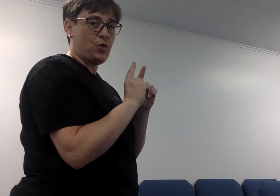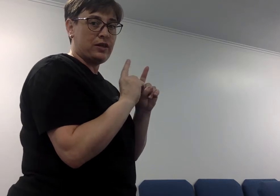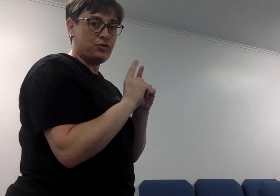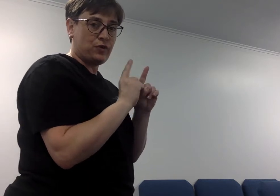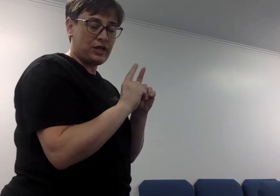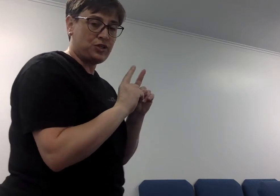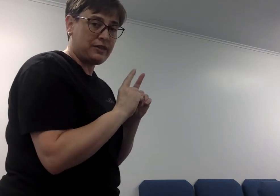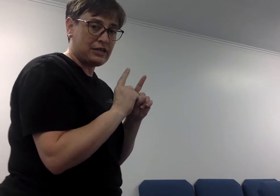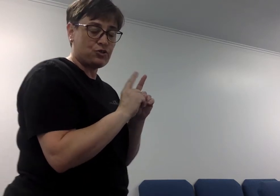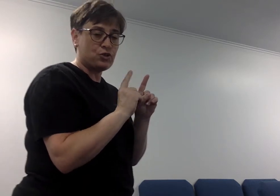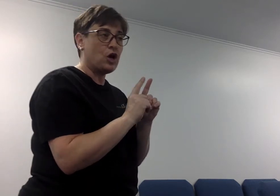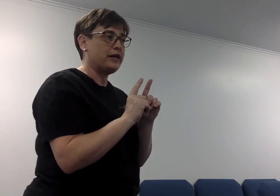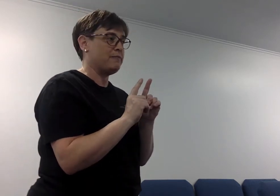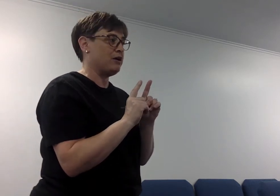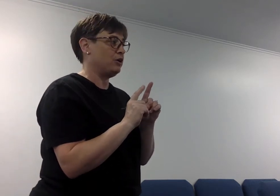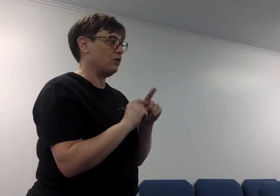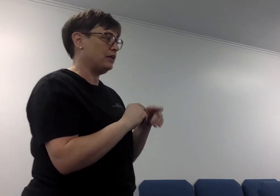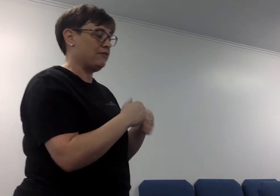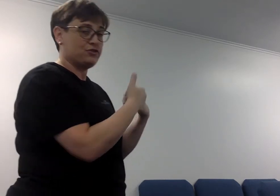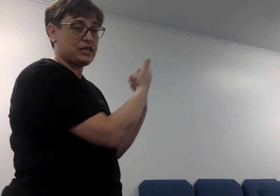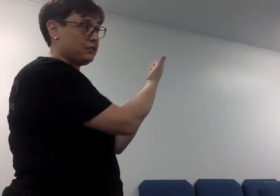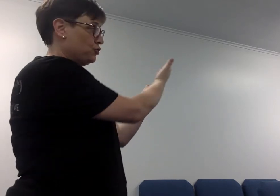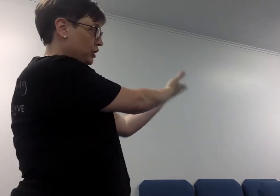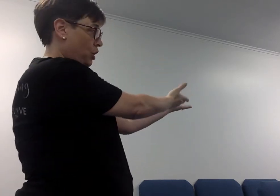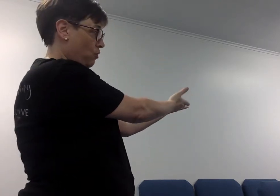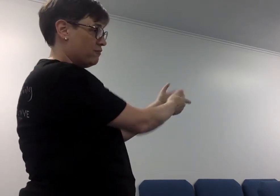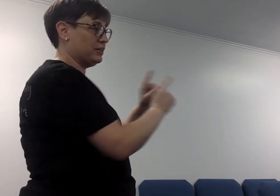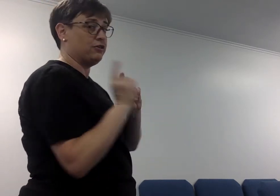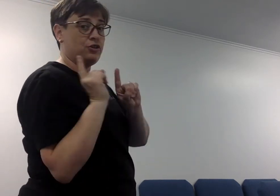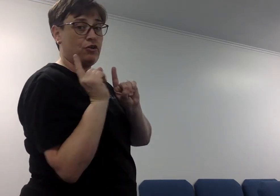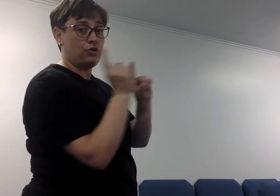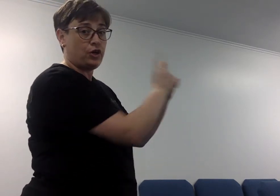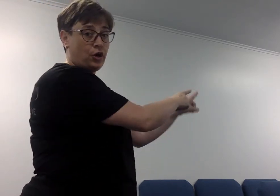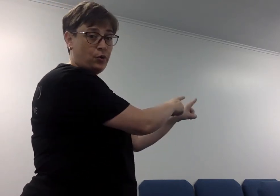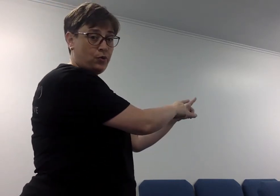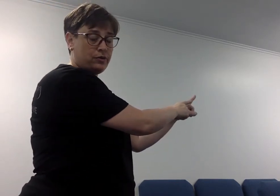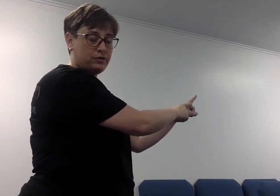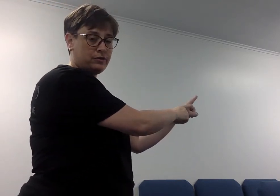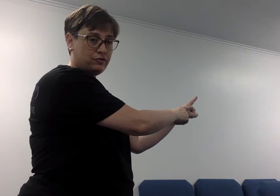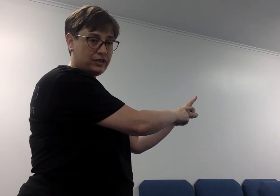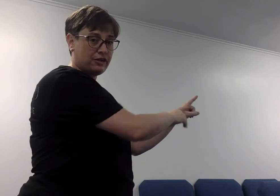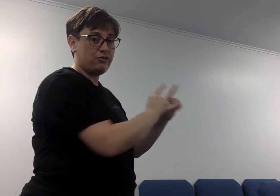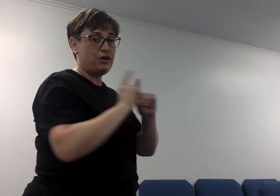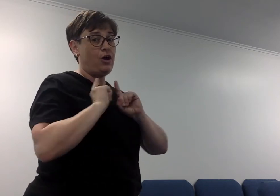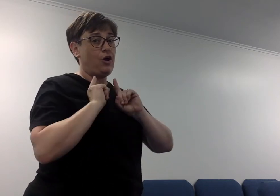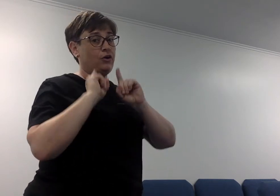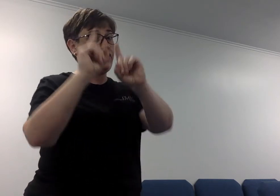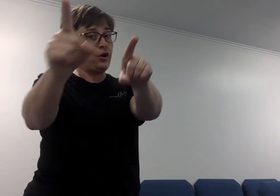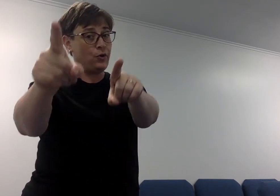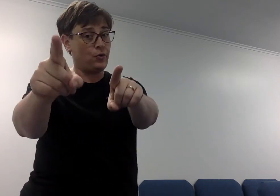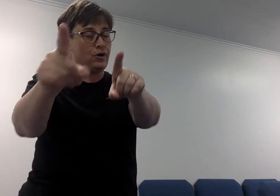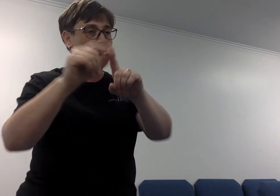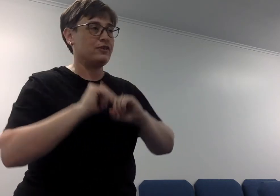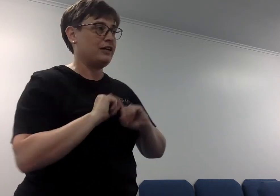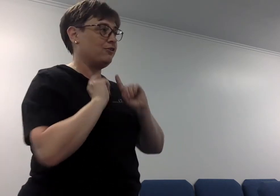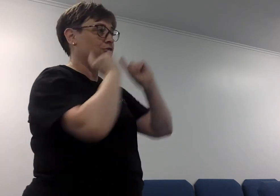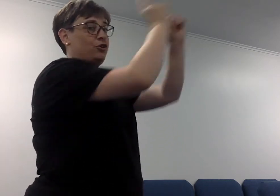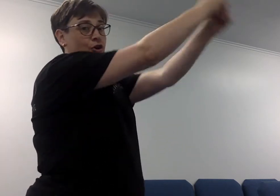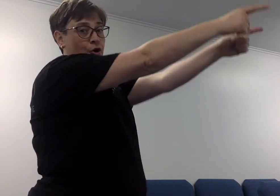the direction that you're talking about going. Like if you're saying that you're going to go over there, go over there, go over there, go